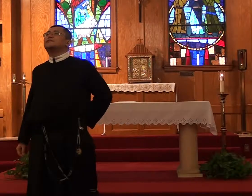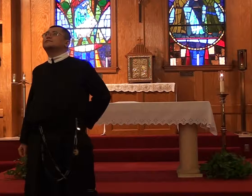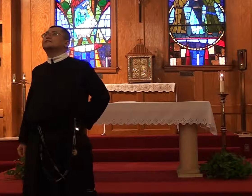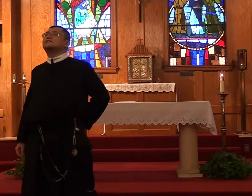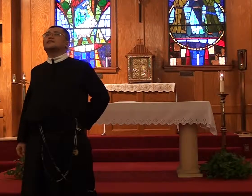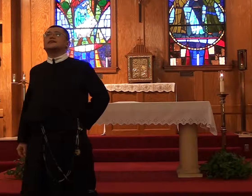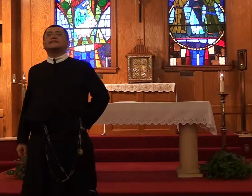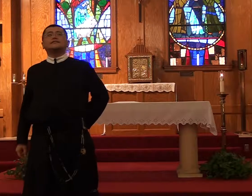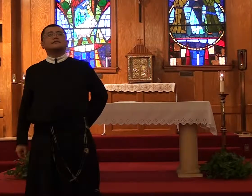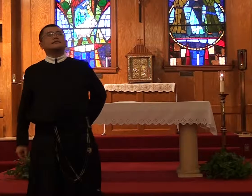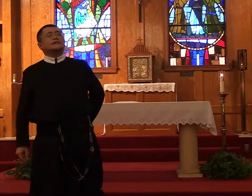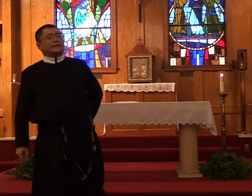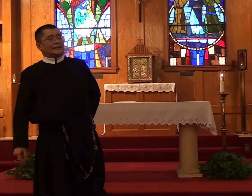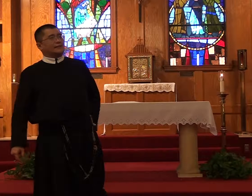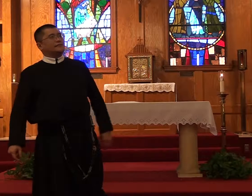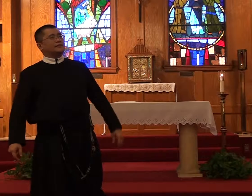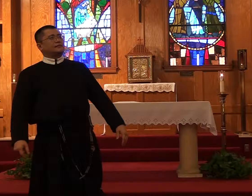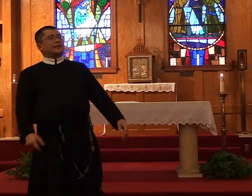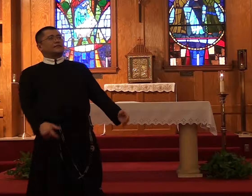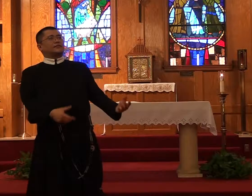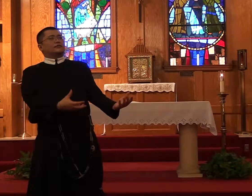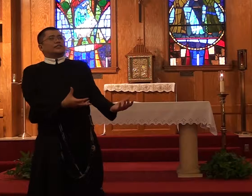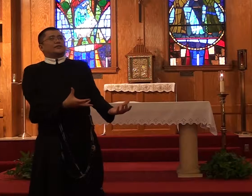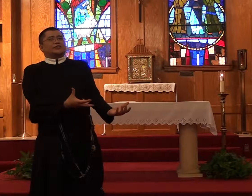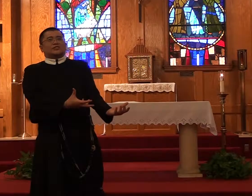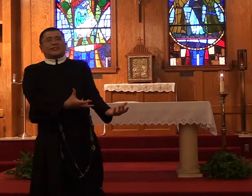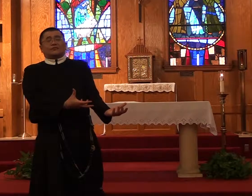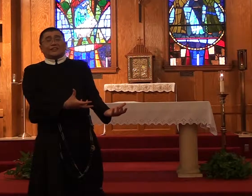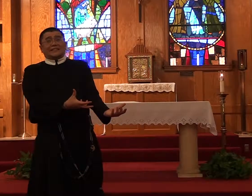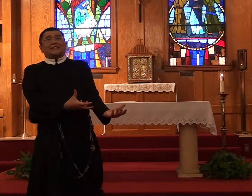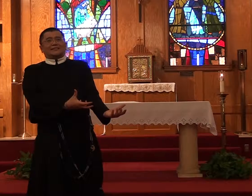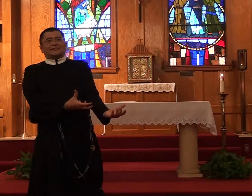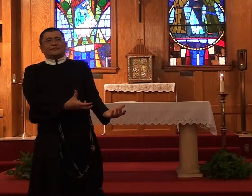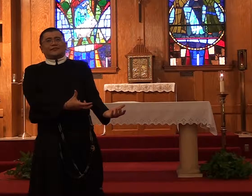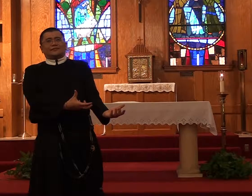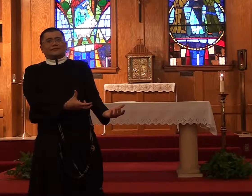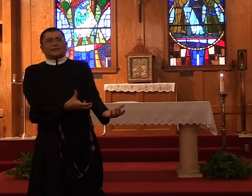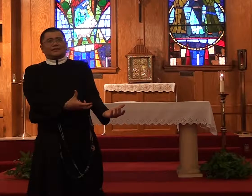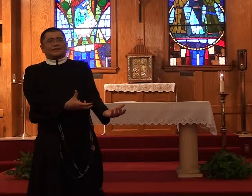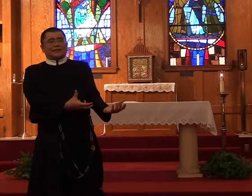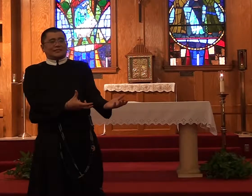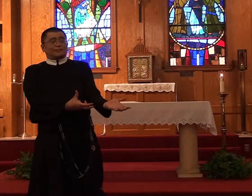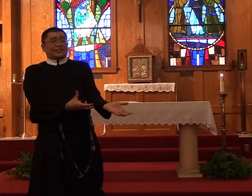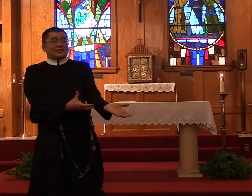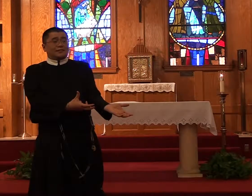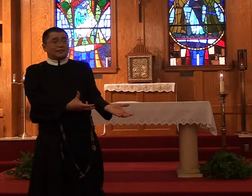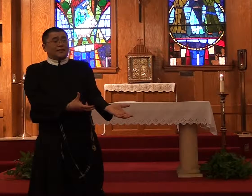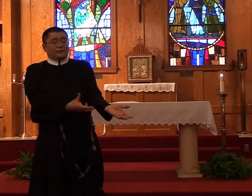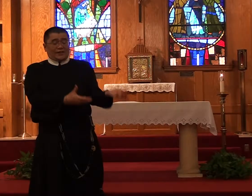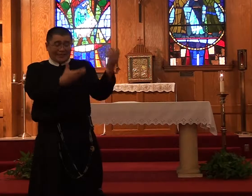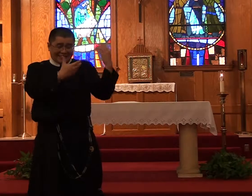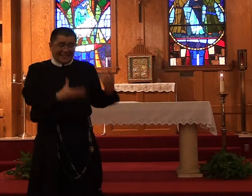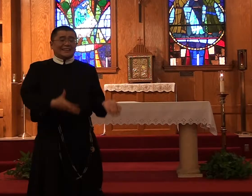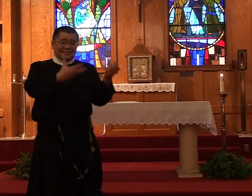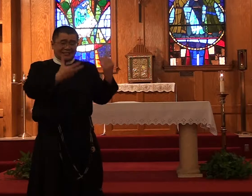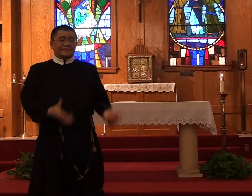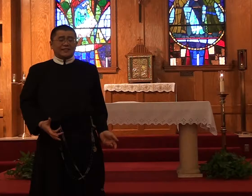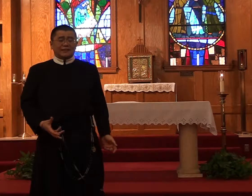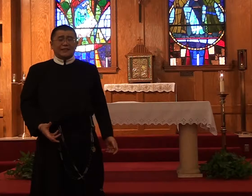said, okay, they already have the Holy Spirit just like we did, you know, at Pentecost. We have exactly the same thing, and